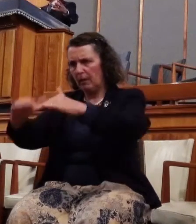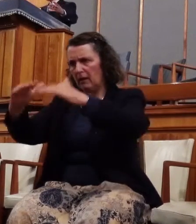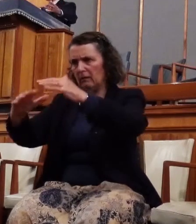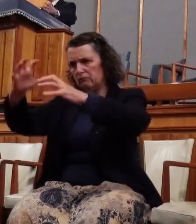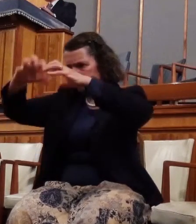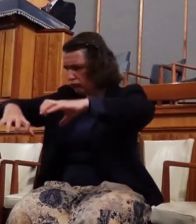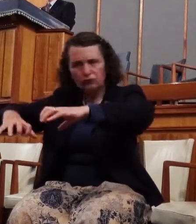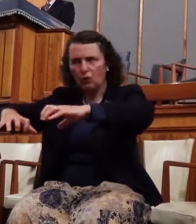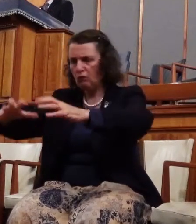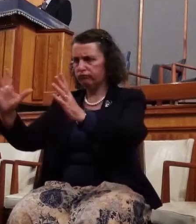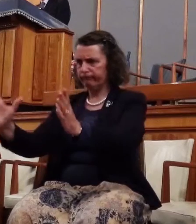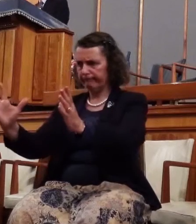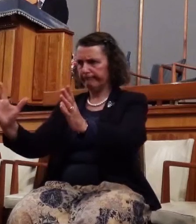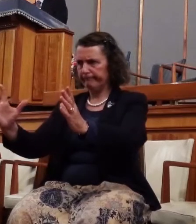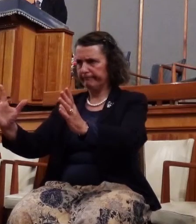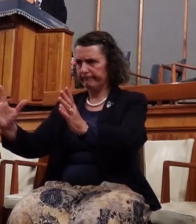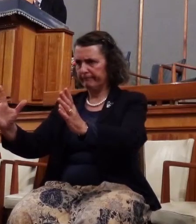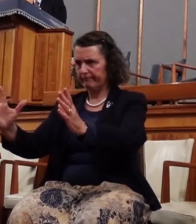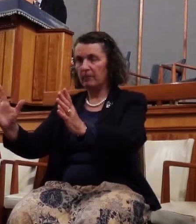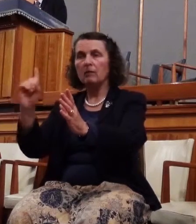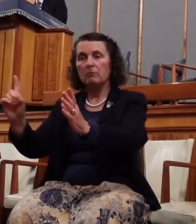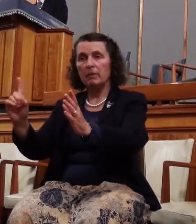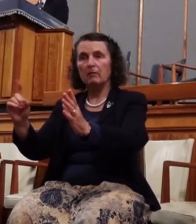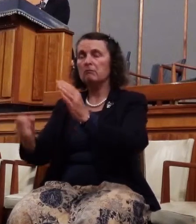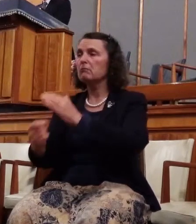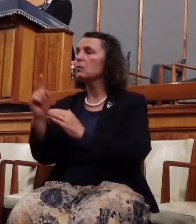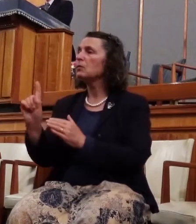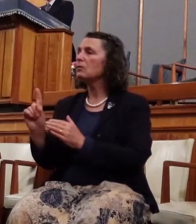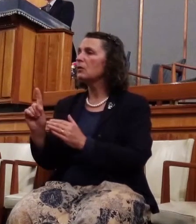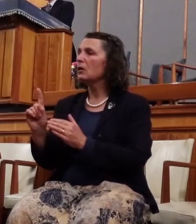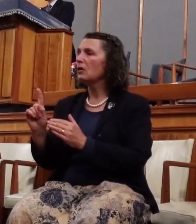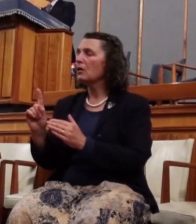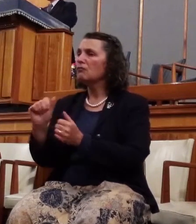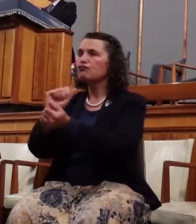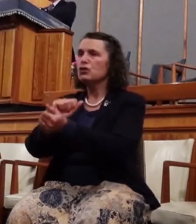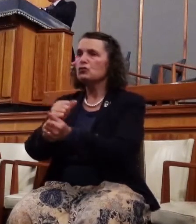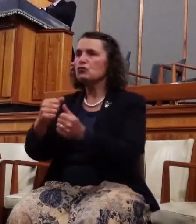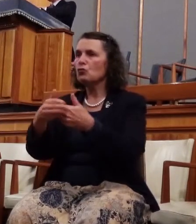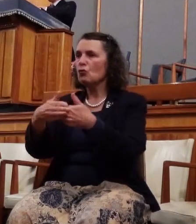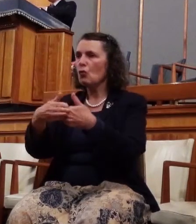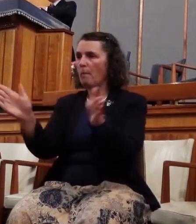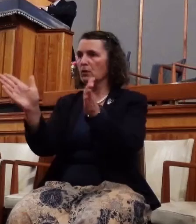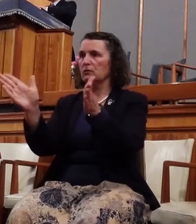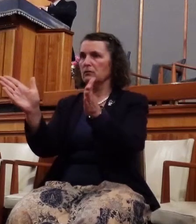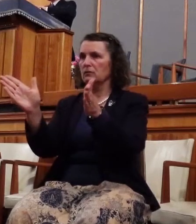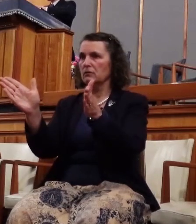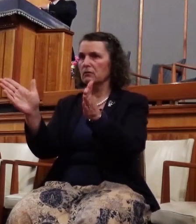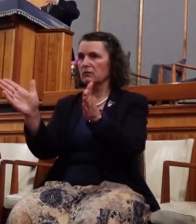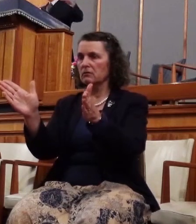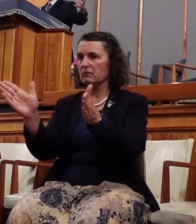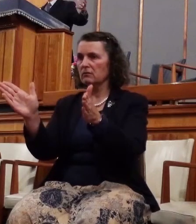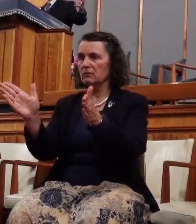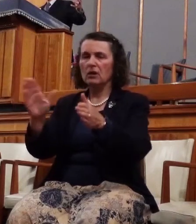pieces, but also the doors were open. The doors were open, the chains of the prisoners